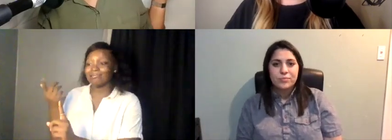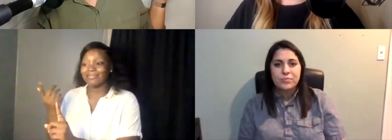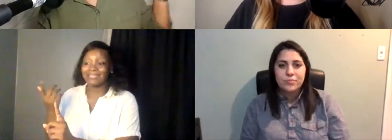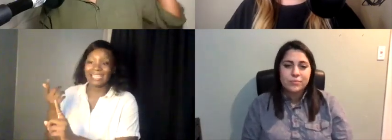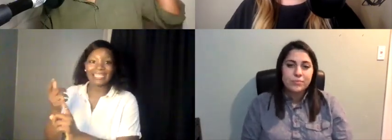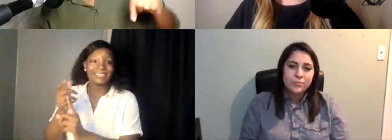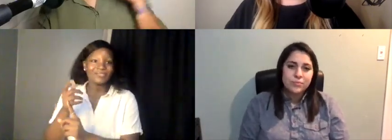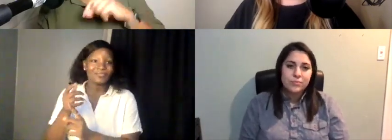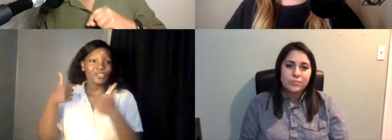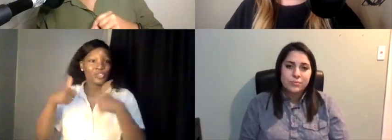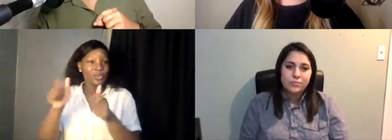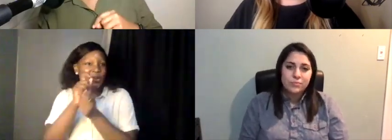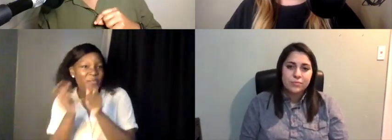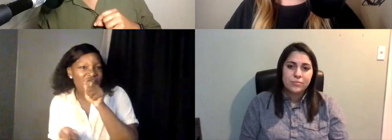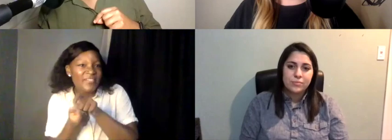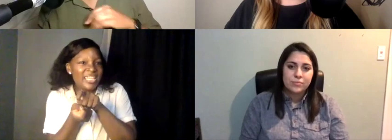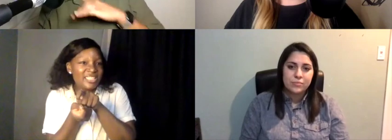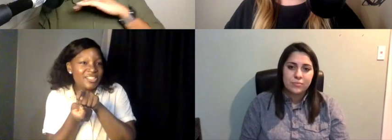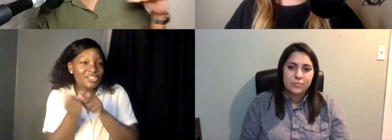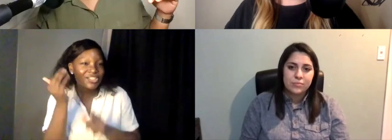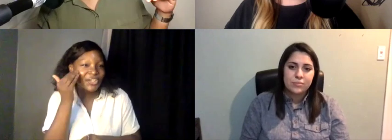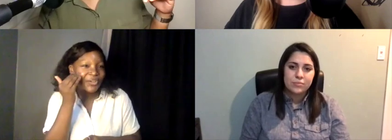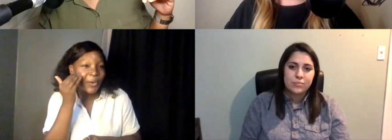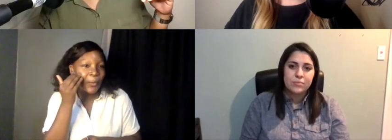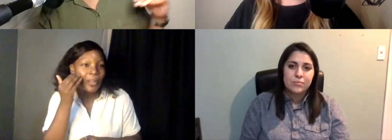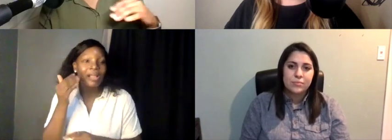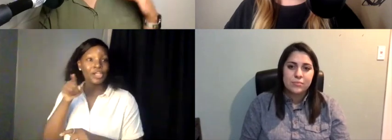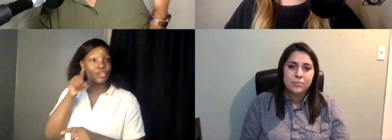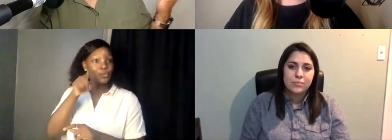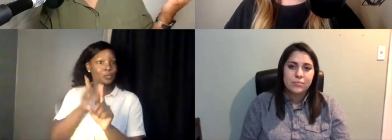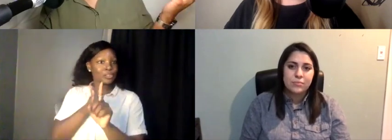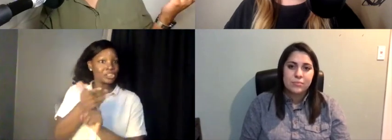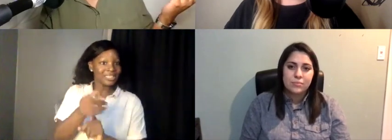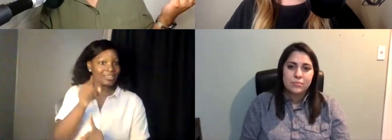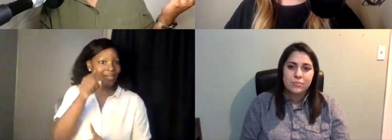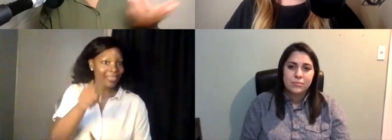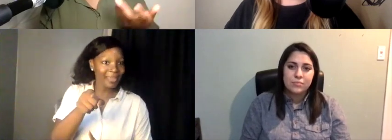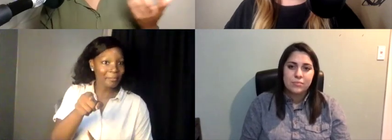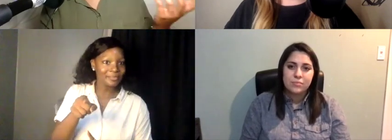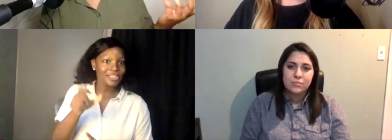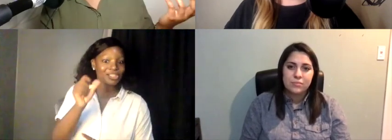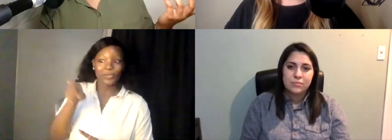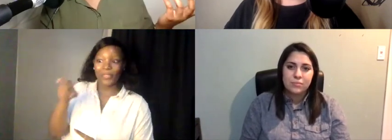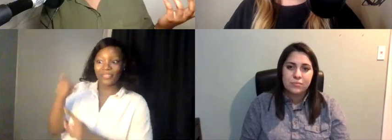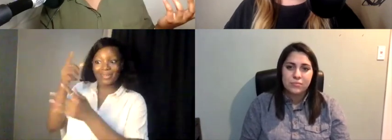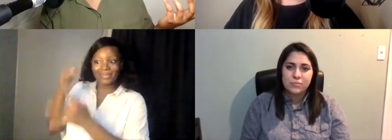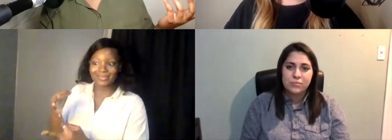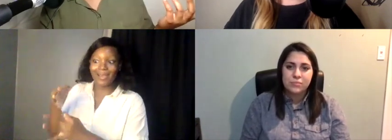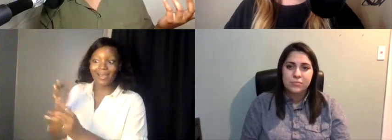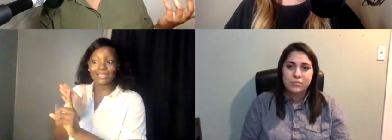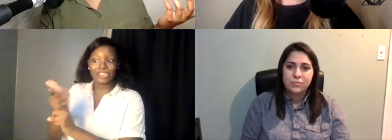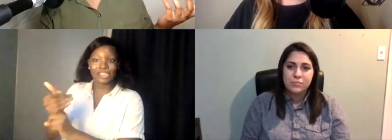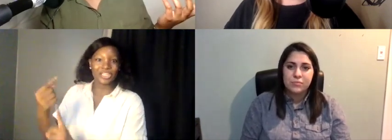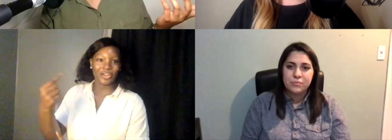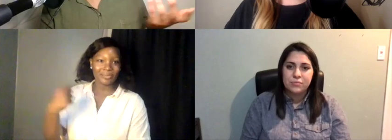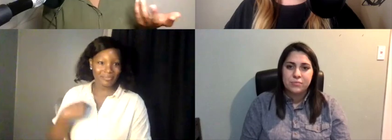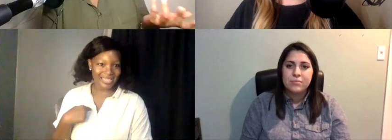other just to get back at them. Like, it was just a revenge fuck, which I'm just like, that's so stupid.